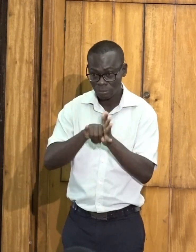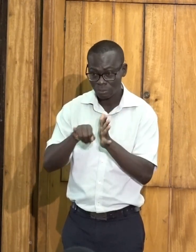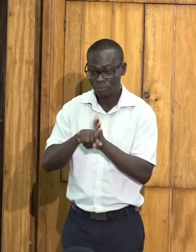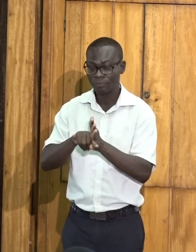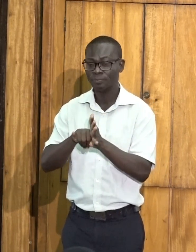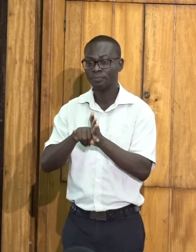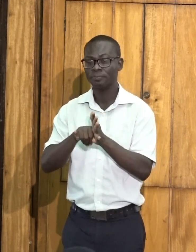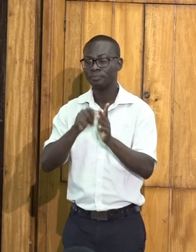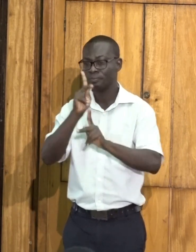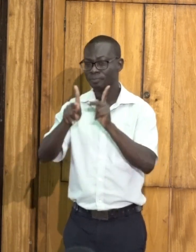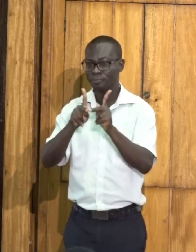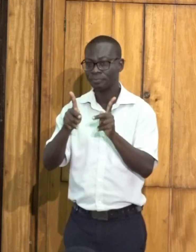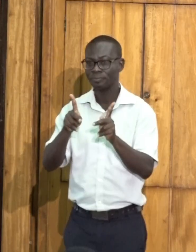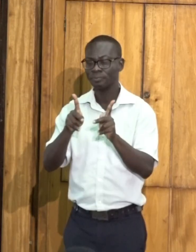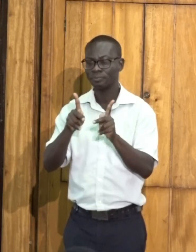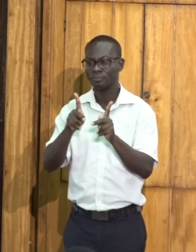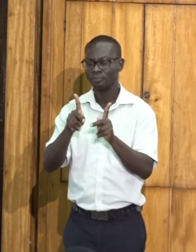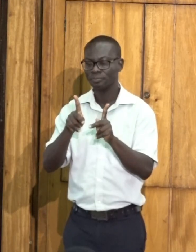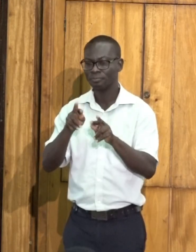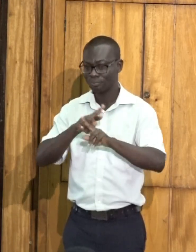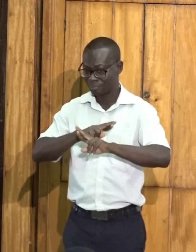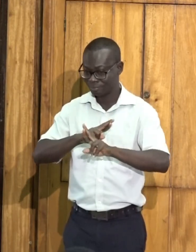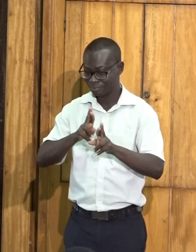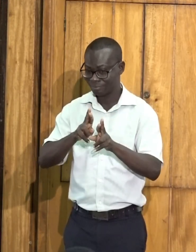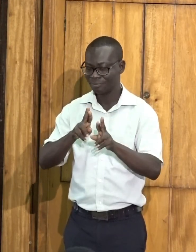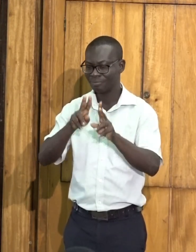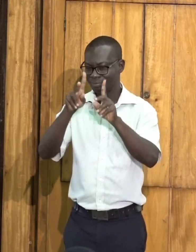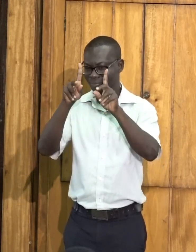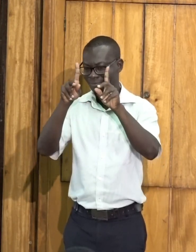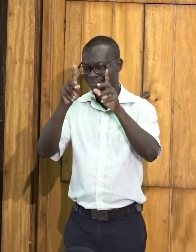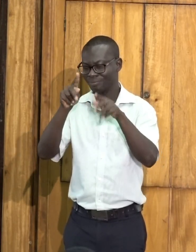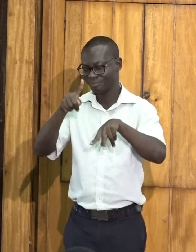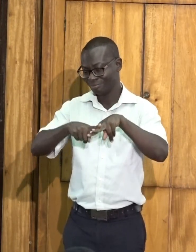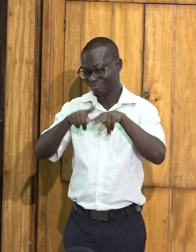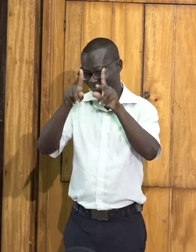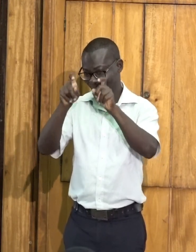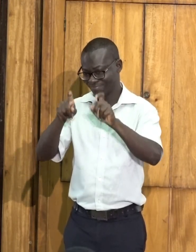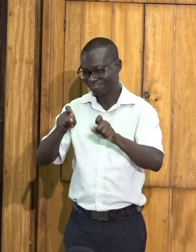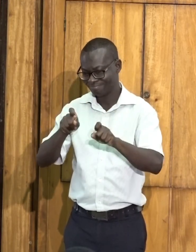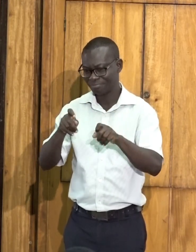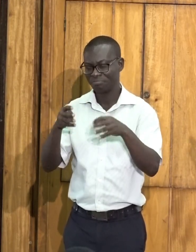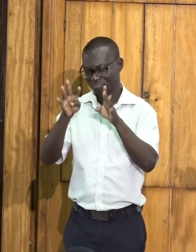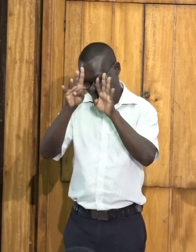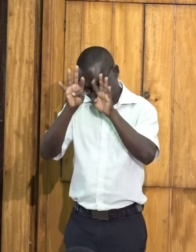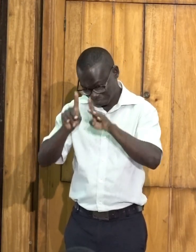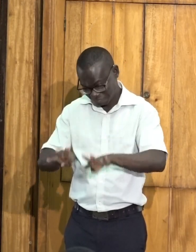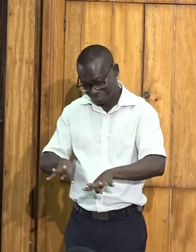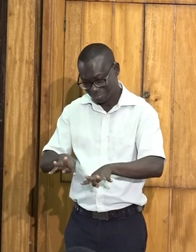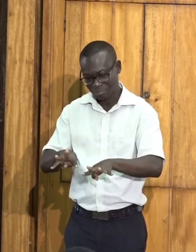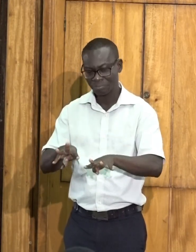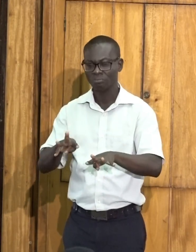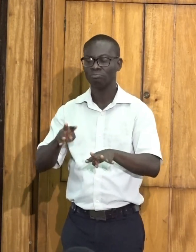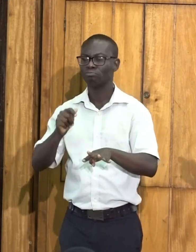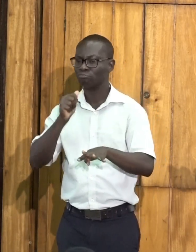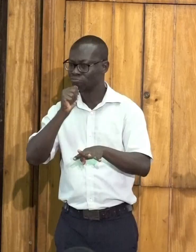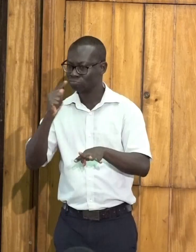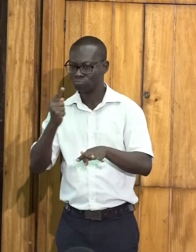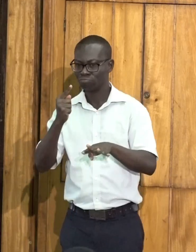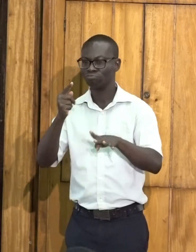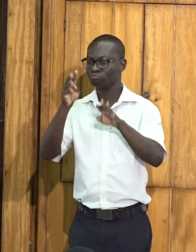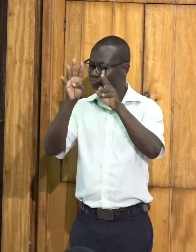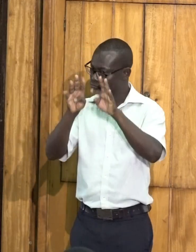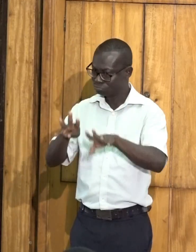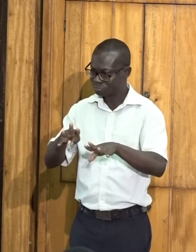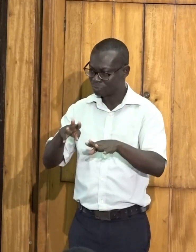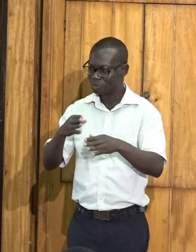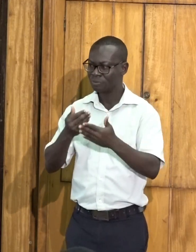identify people eligible for HIV testing and people eligible for AHD screening, they do this screening before we continue the